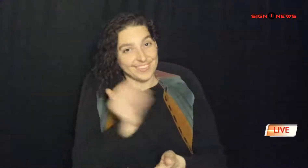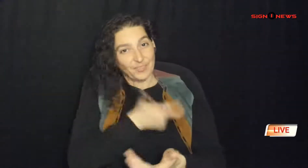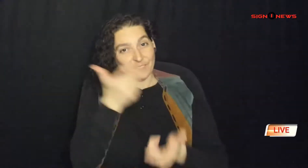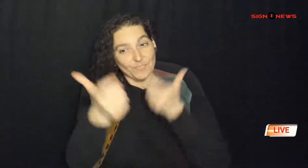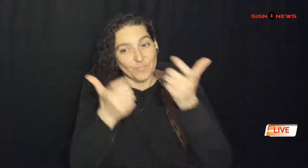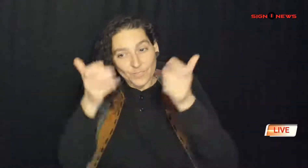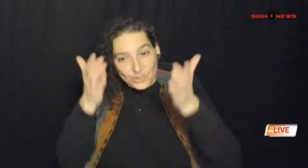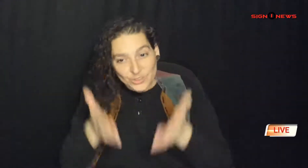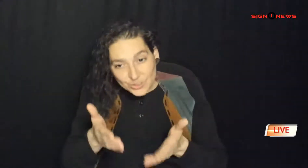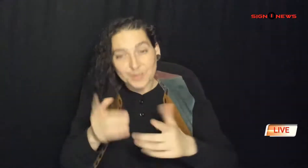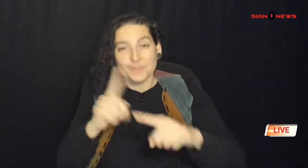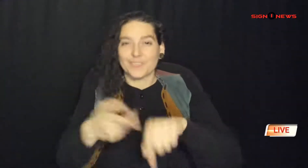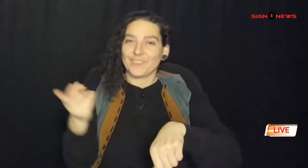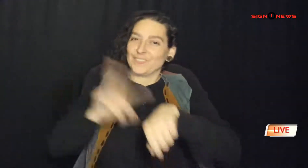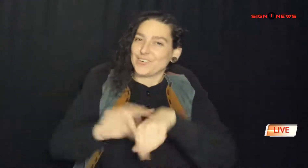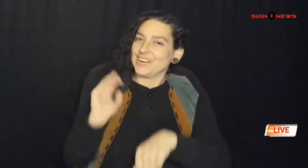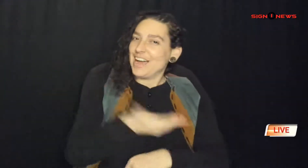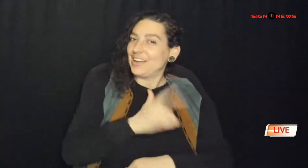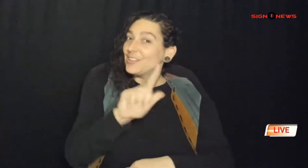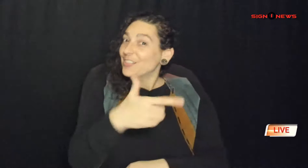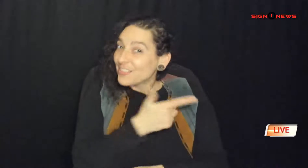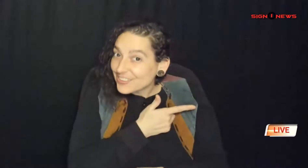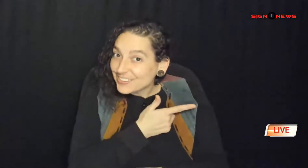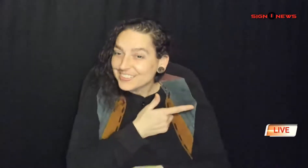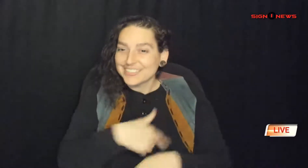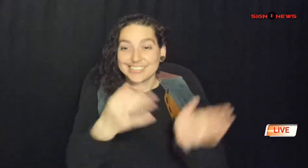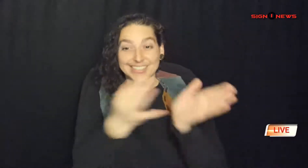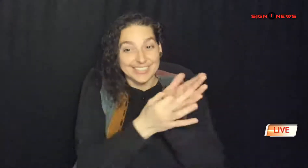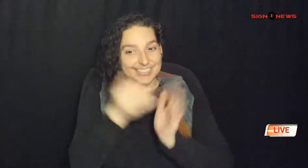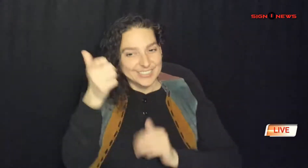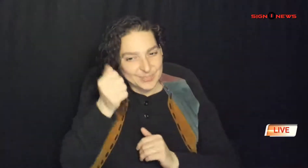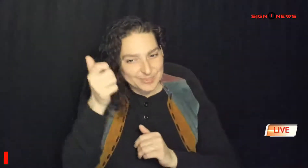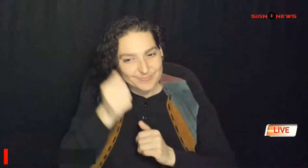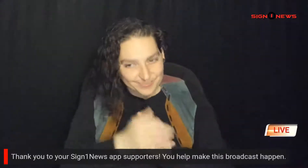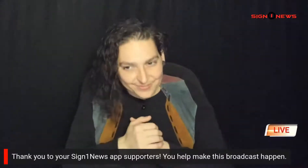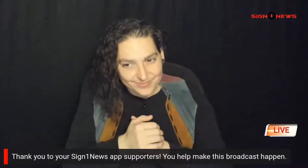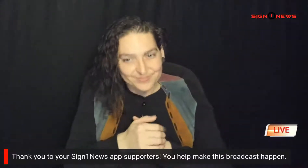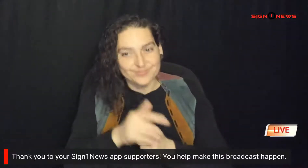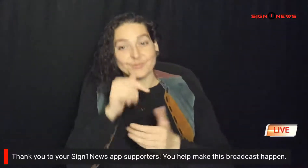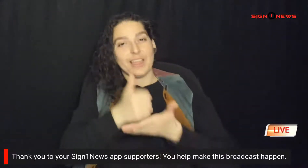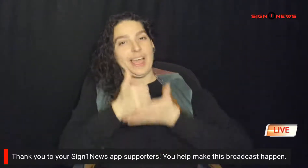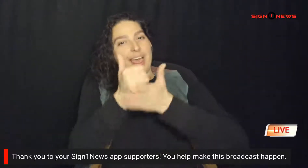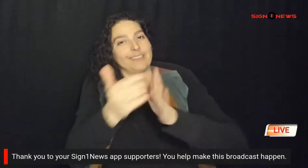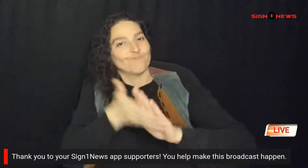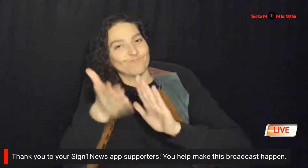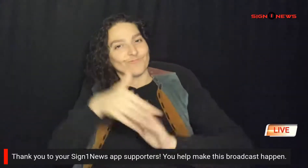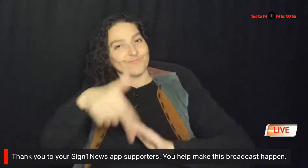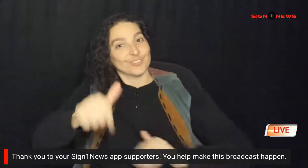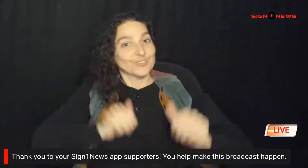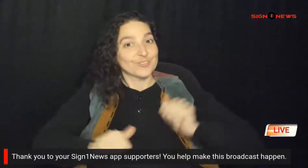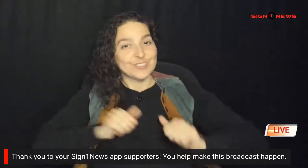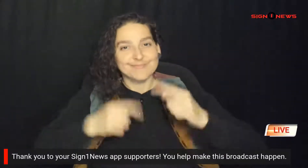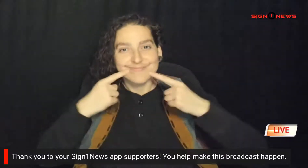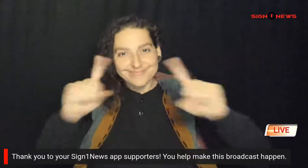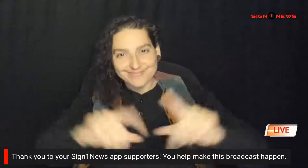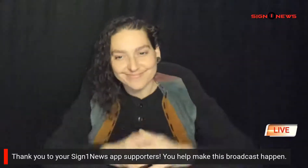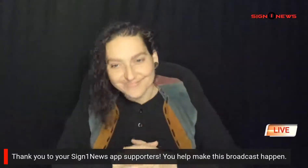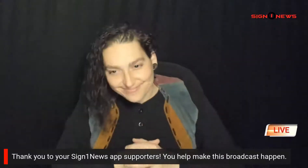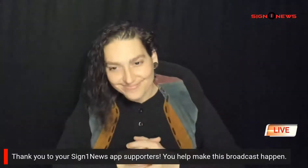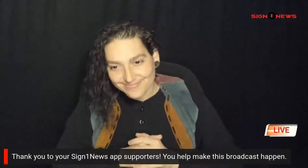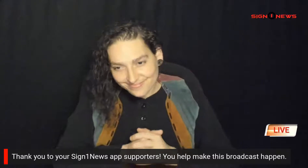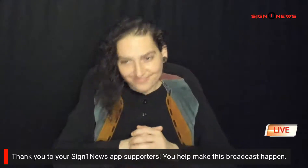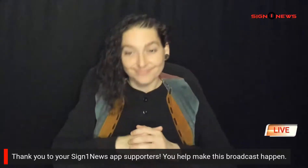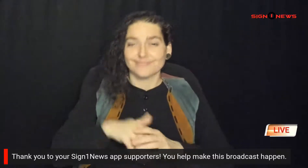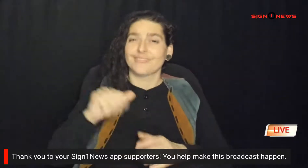father, Jim, to our viewers, and of course, to our Sign1News app subscribers. You help make